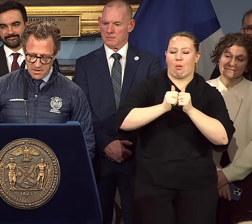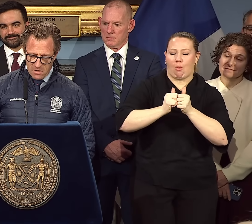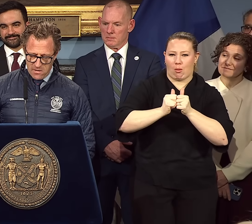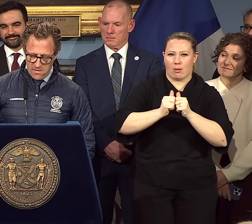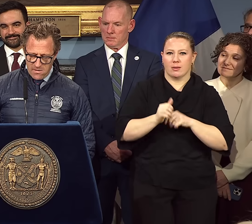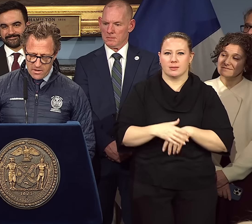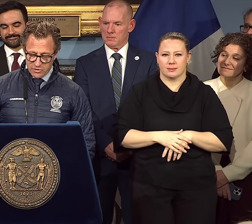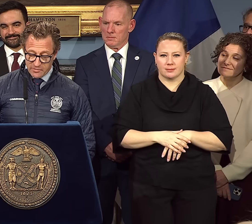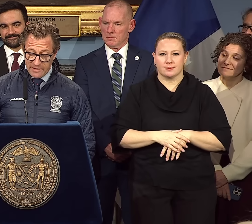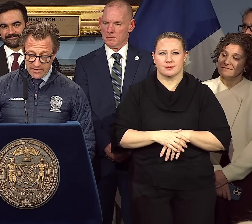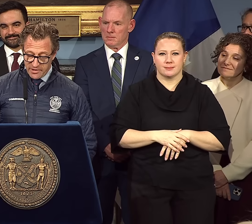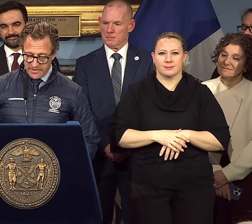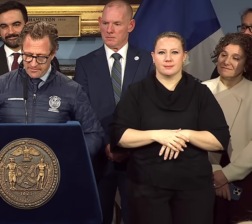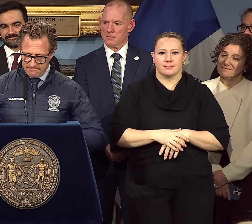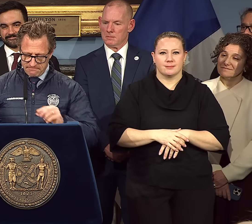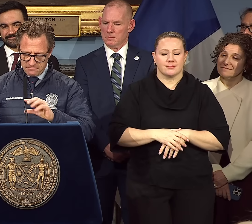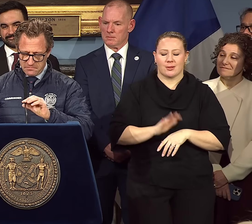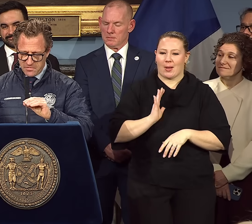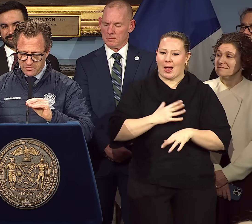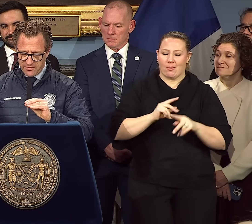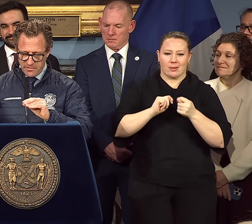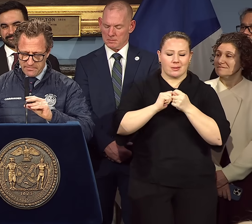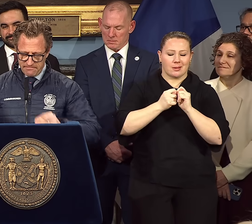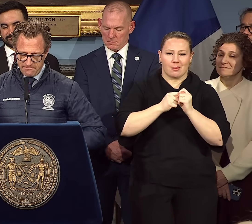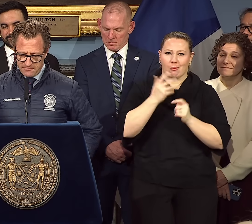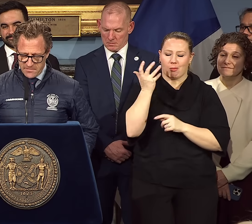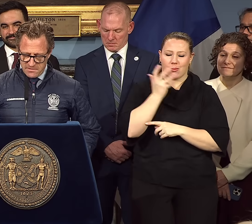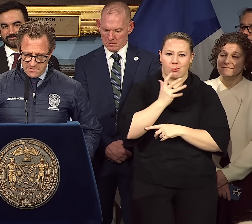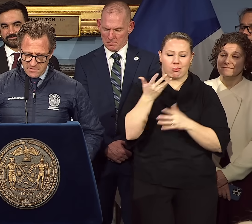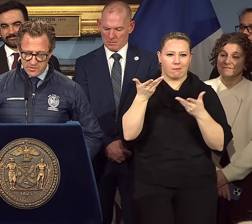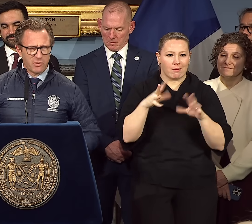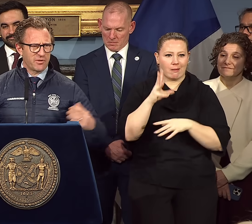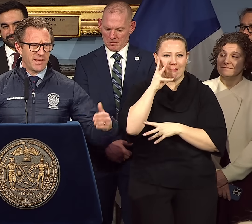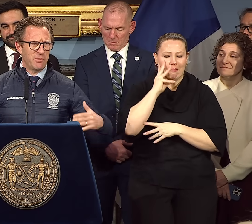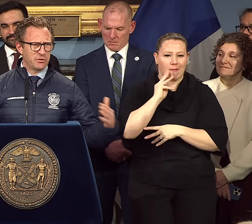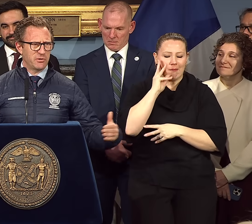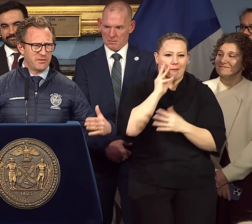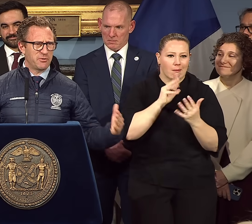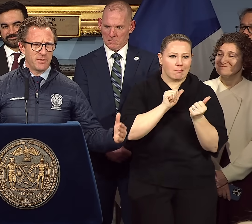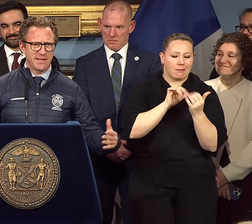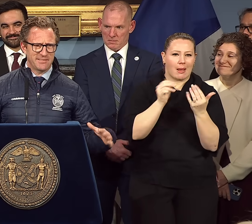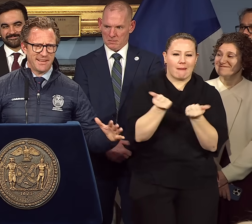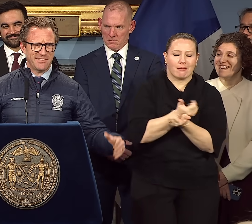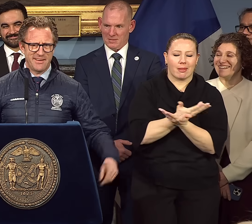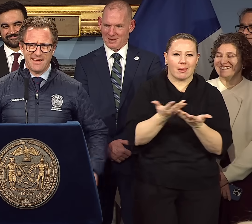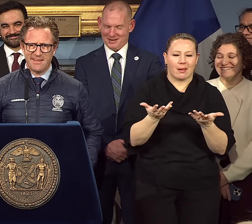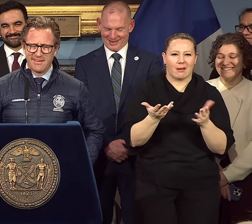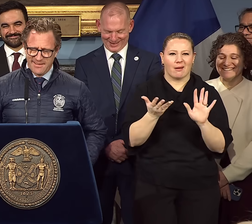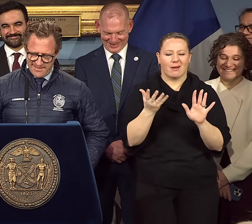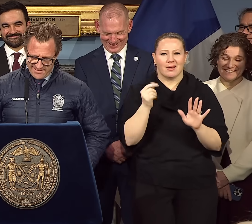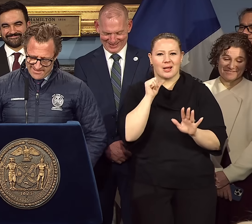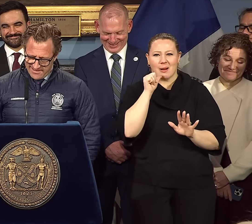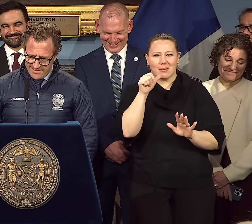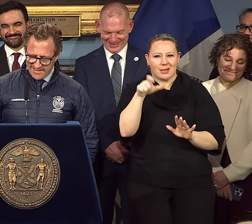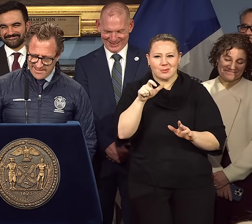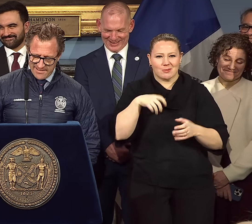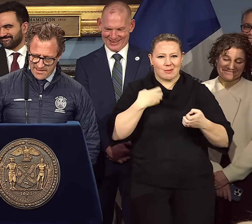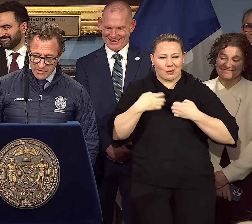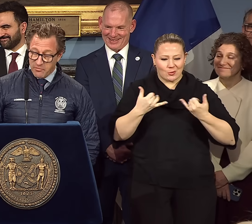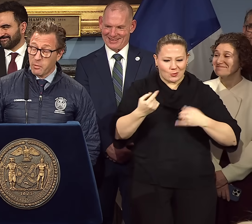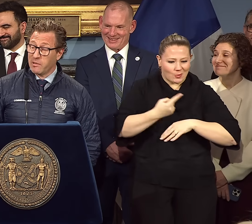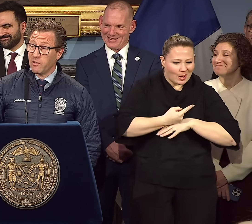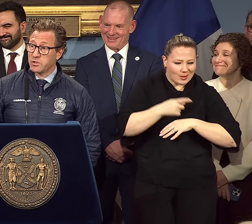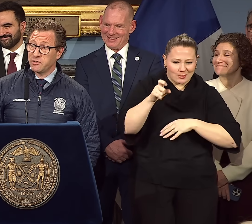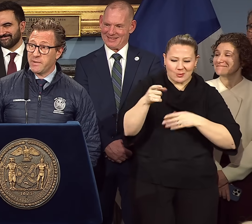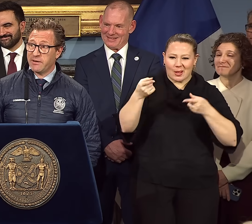team just about everything from, I'm supposed to get emotional in 2 weeks, not today.